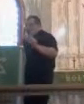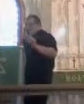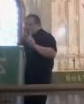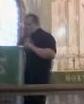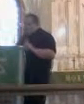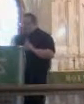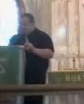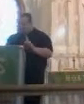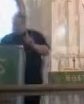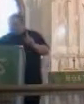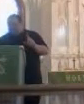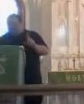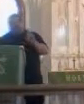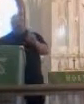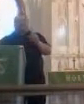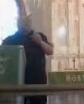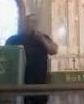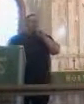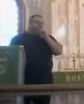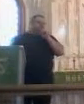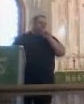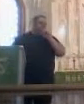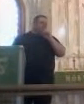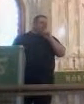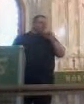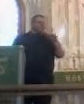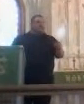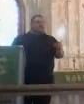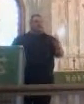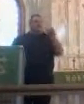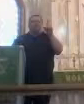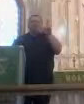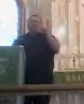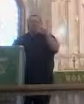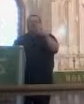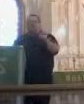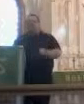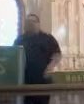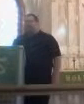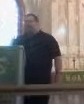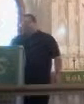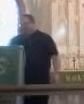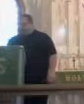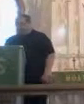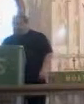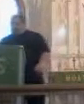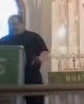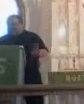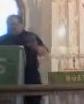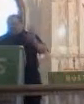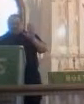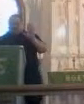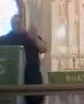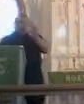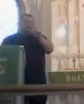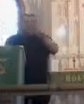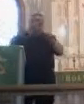the queen makes it very clear. Elijah now has a target on his back. And she says to